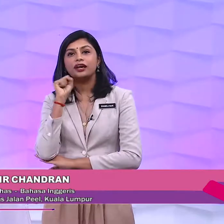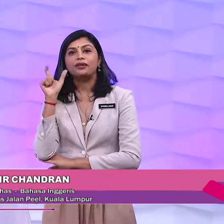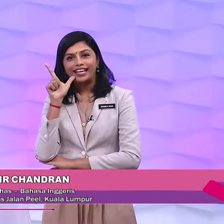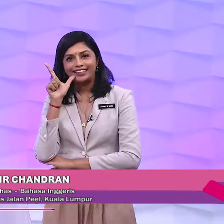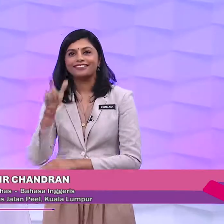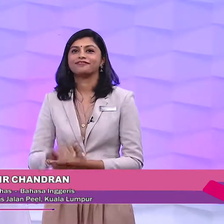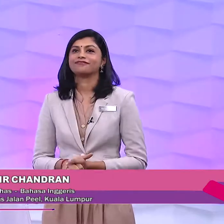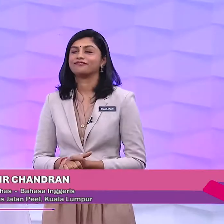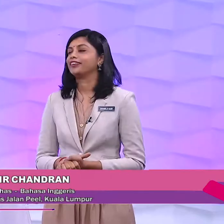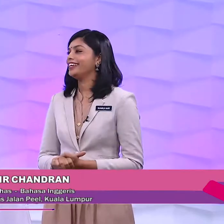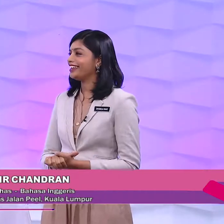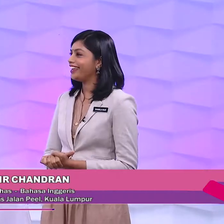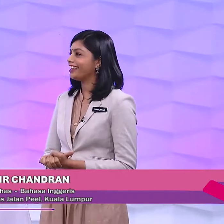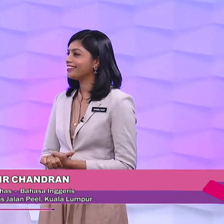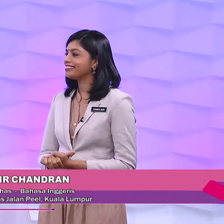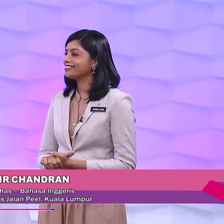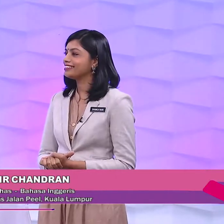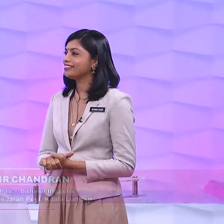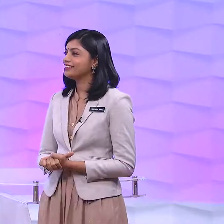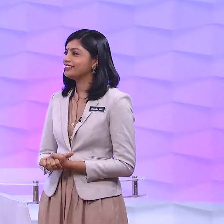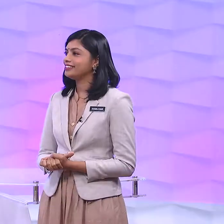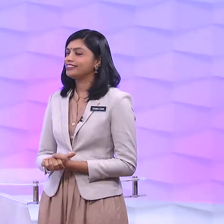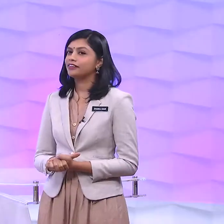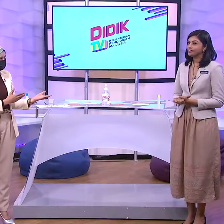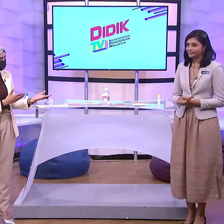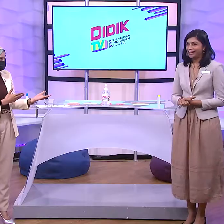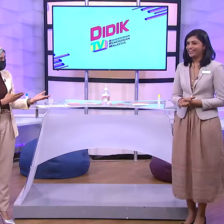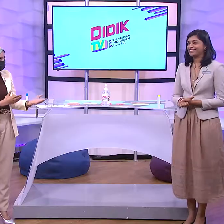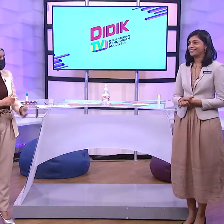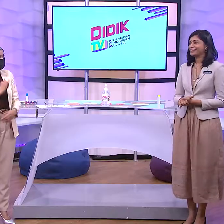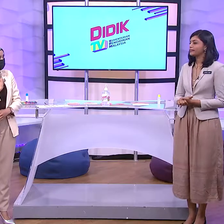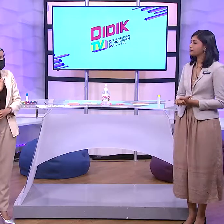Shamila. Okay. Teacher is Teacher Shamila. Yeah. And